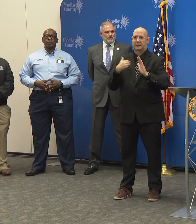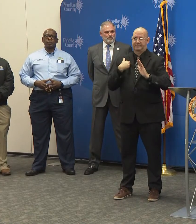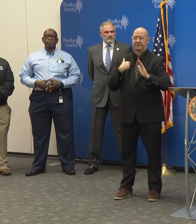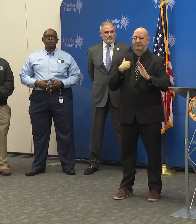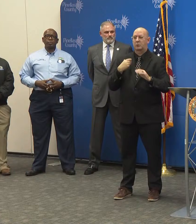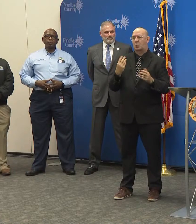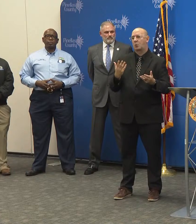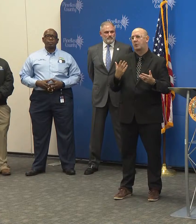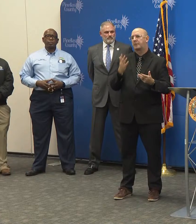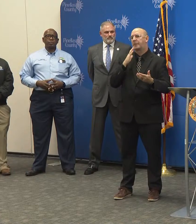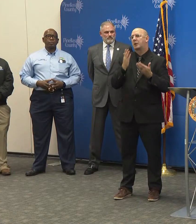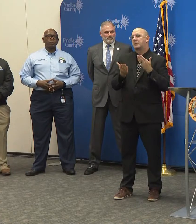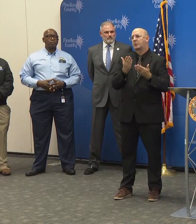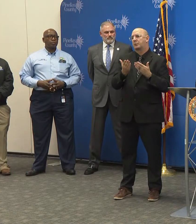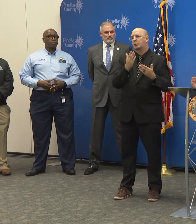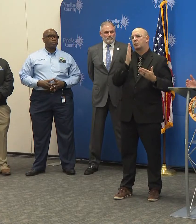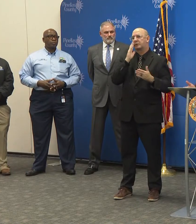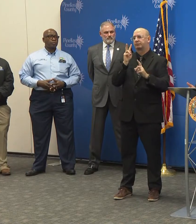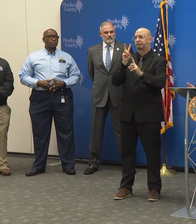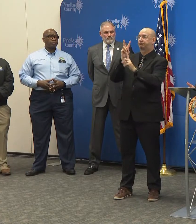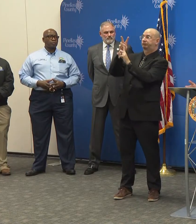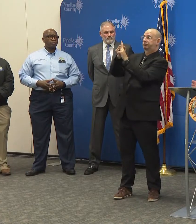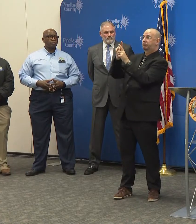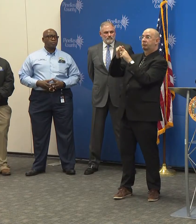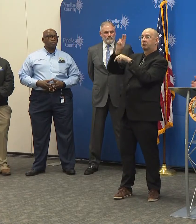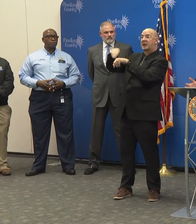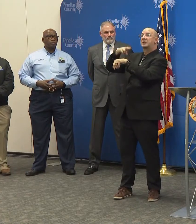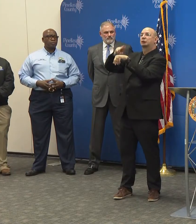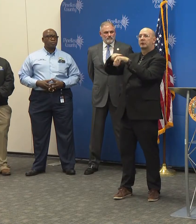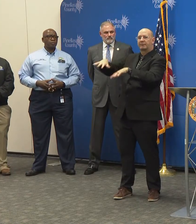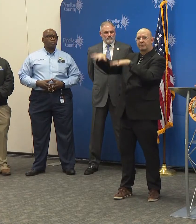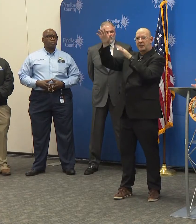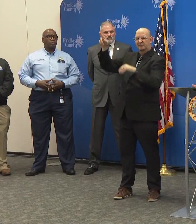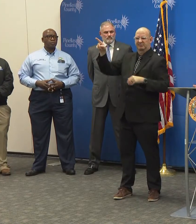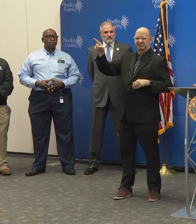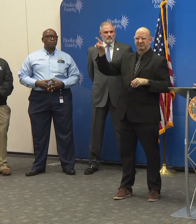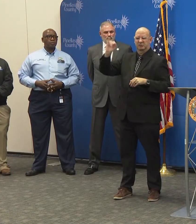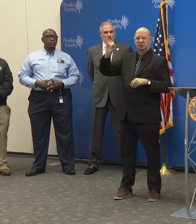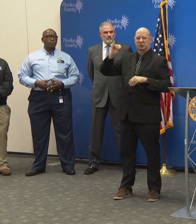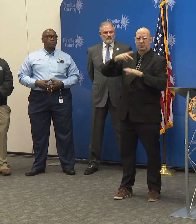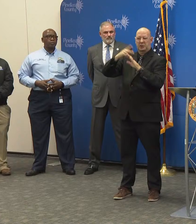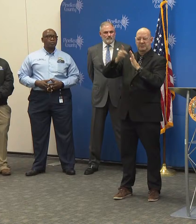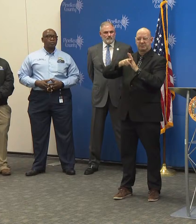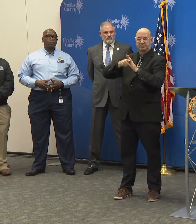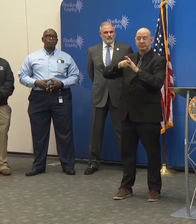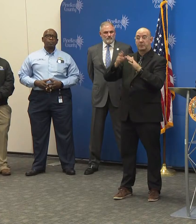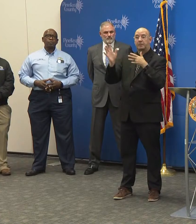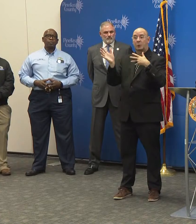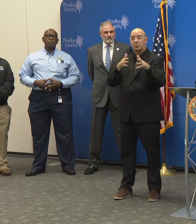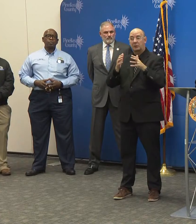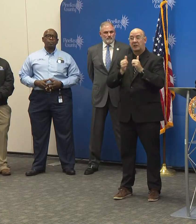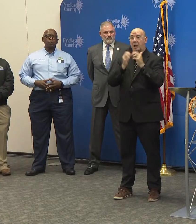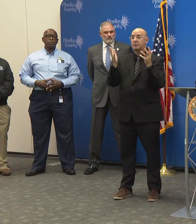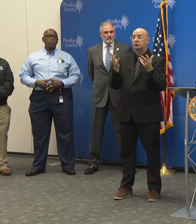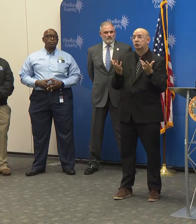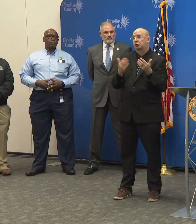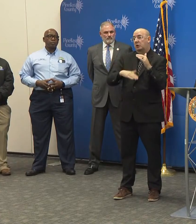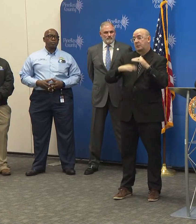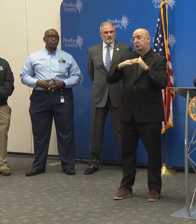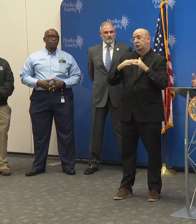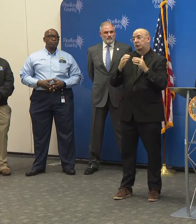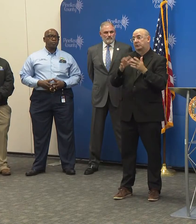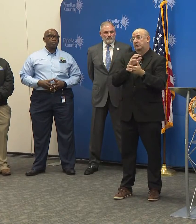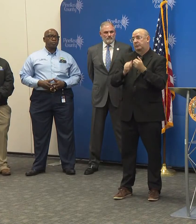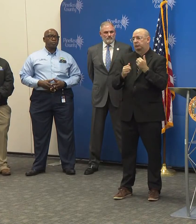to the National Flood Insurance Program. The wind damage is obviously going to be heavily dependent on the path of this storm. If